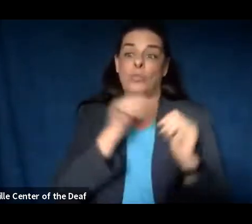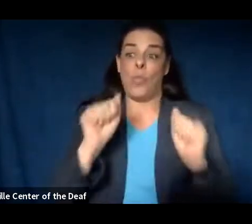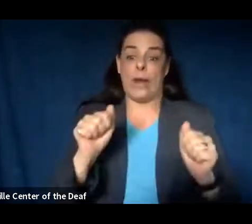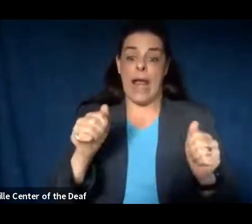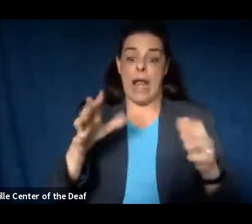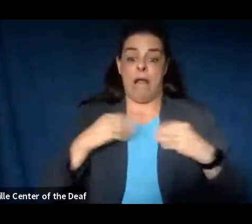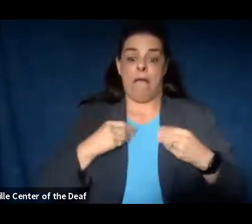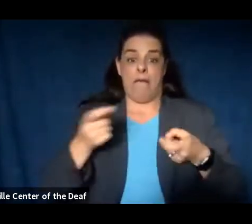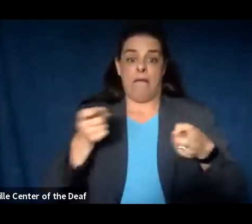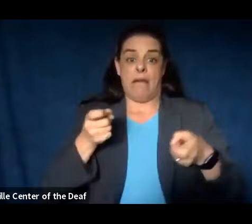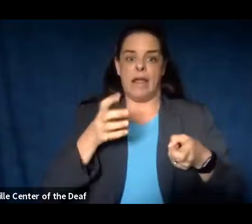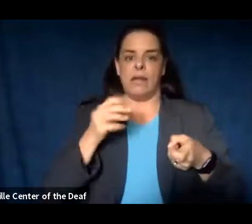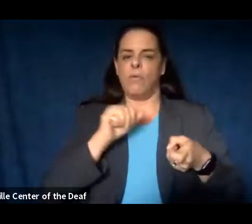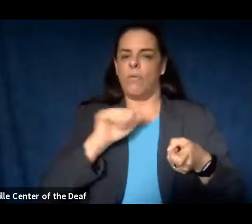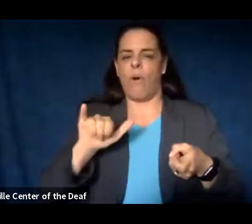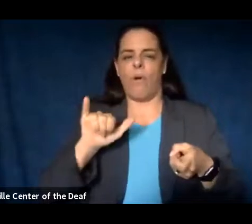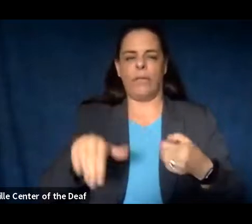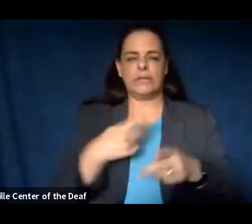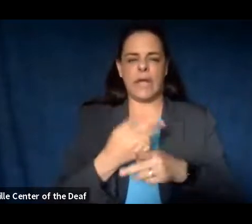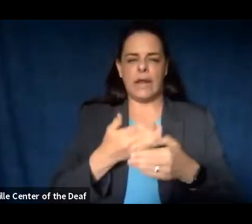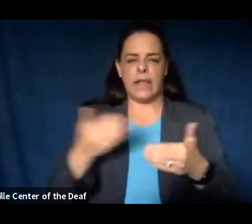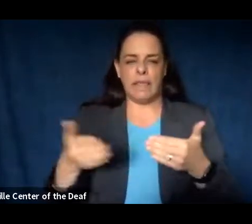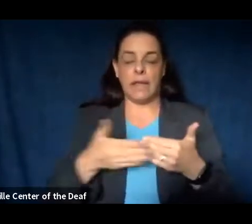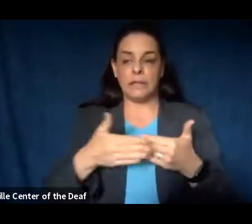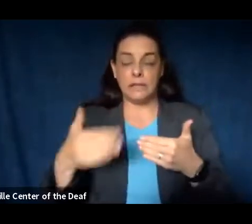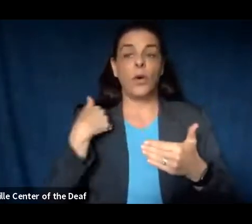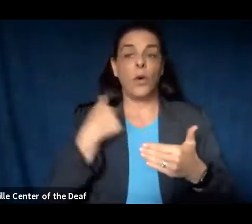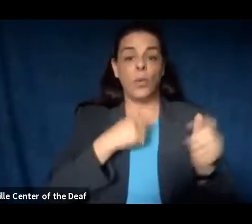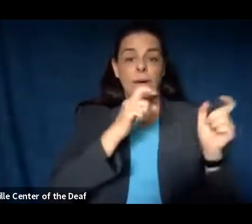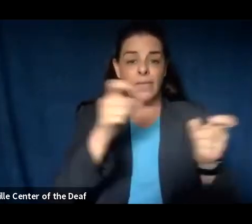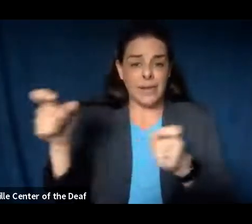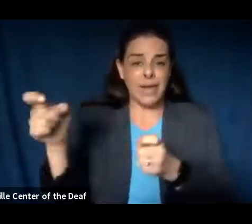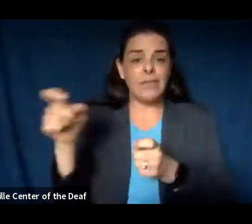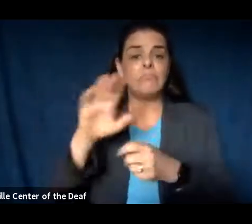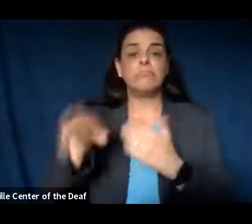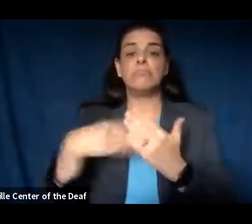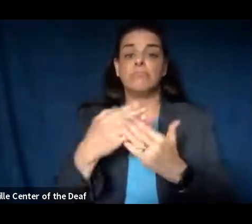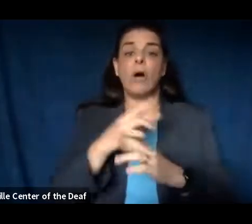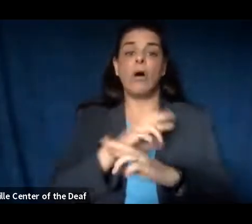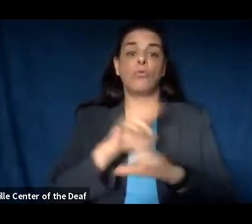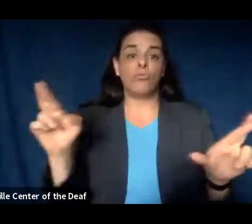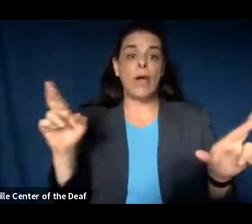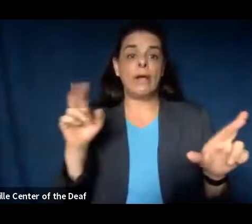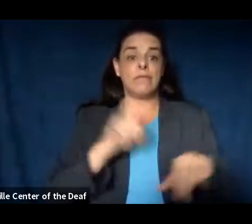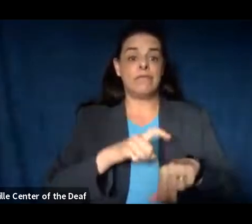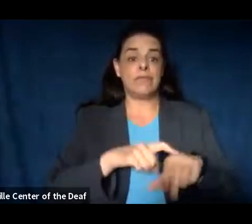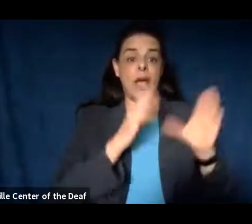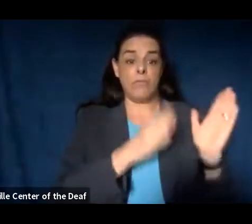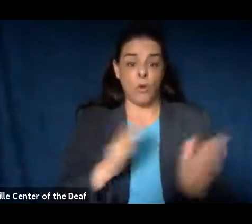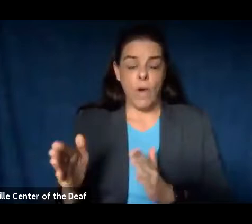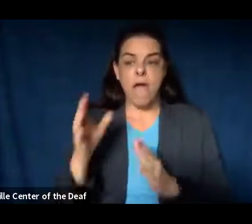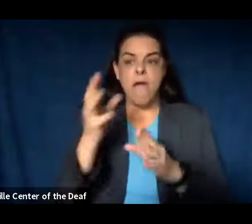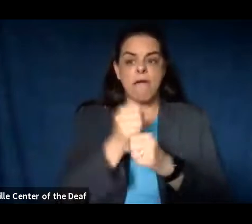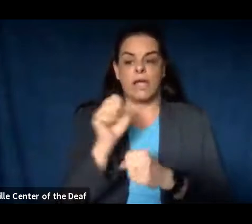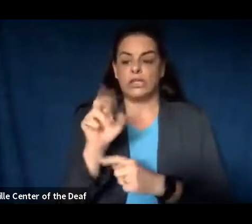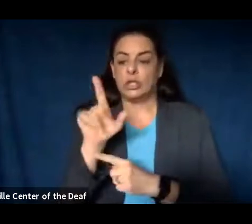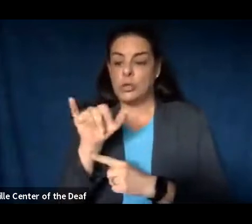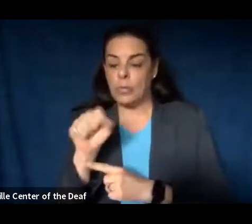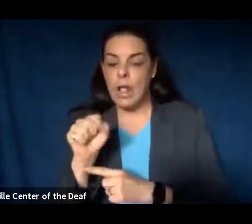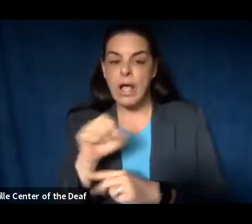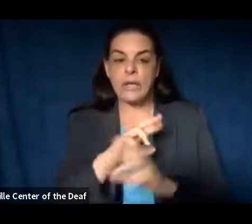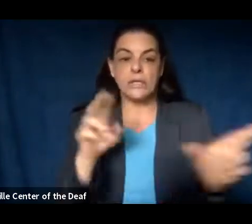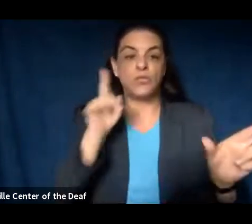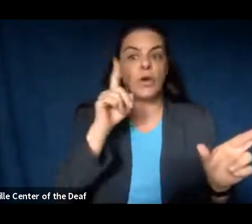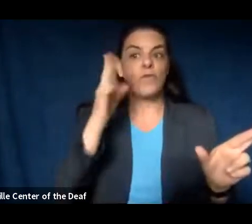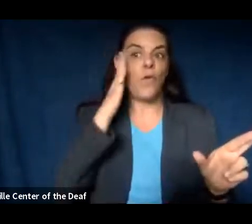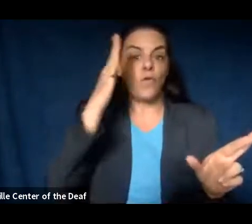those things moving forward. We've given them time to prepare and get supplies and do a lot of good things that have happened. So that's really put us in a